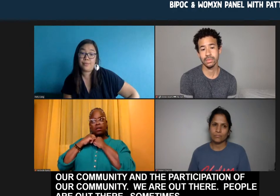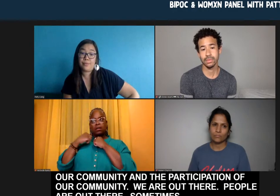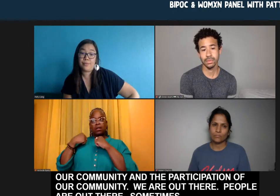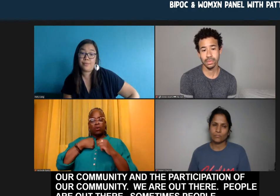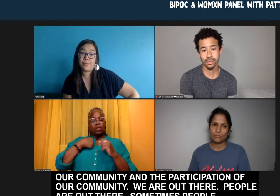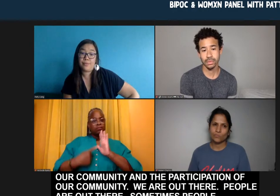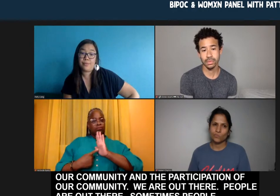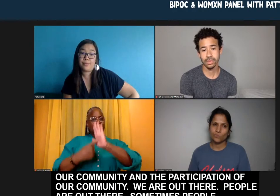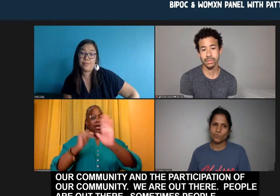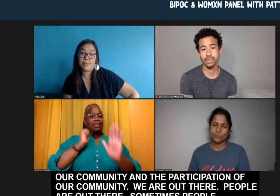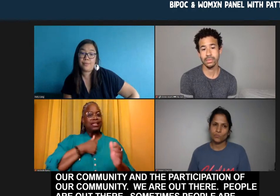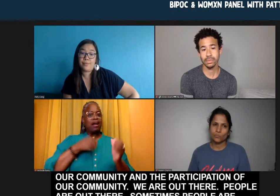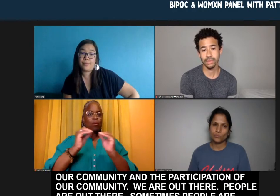overlooked.